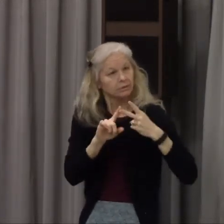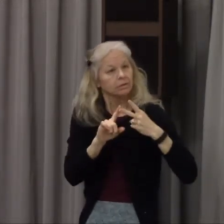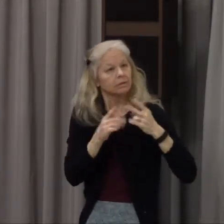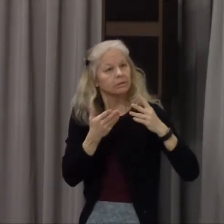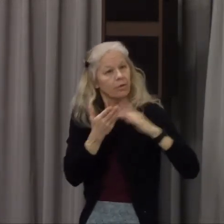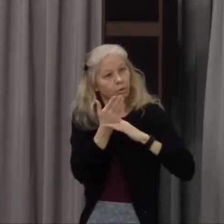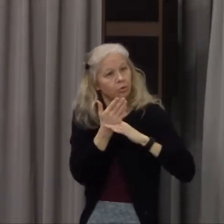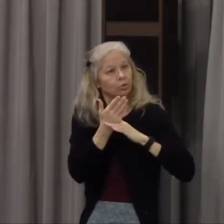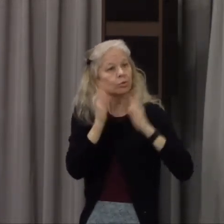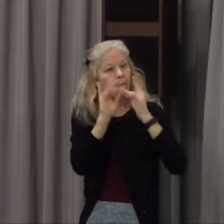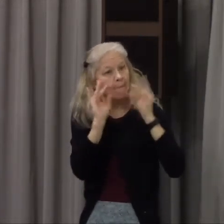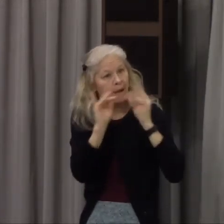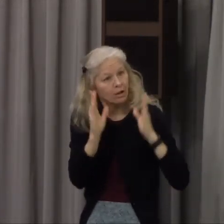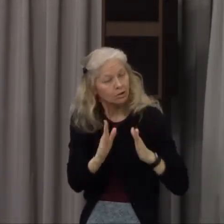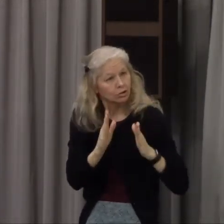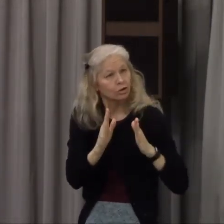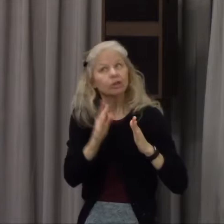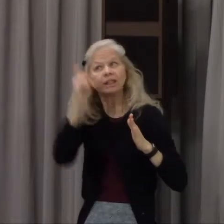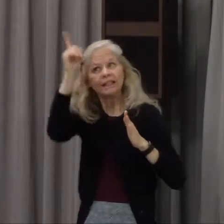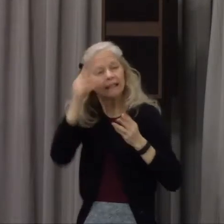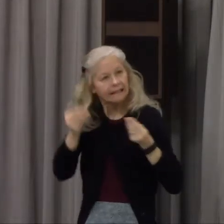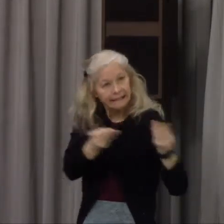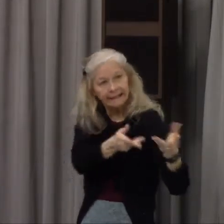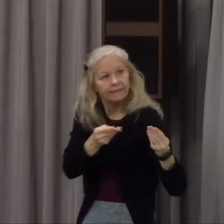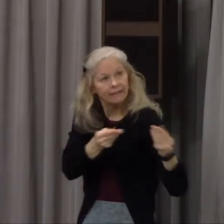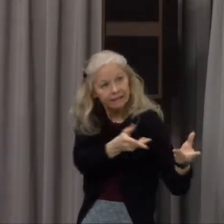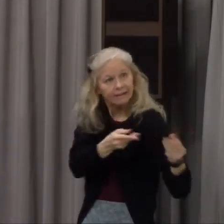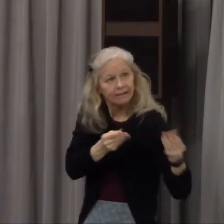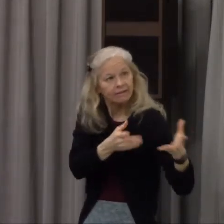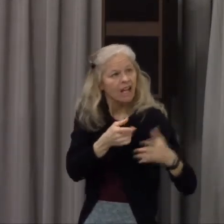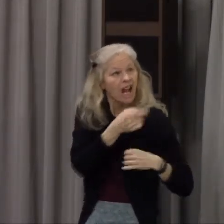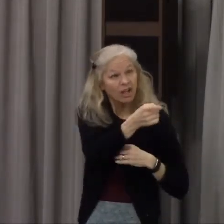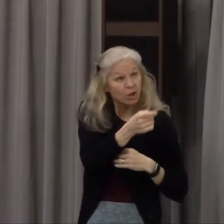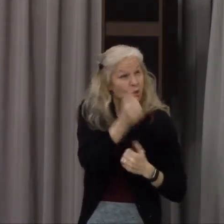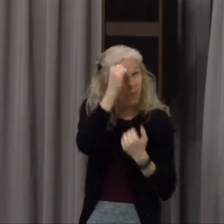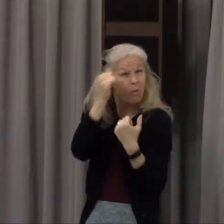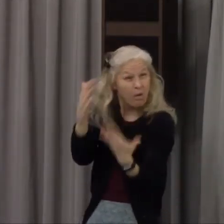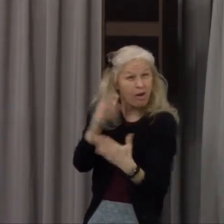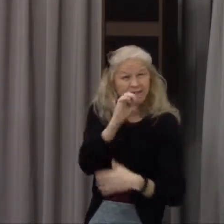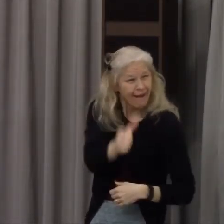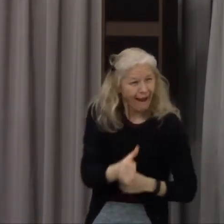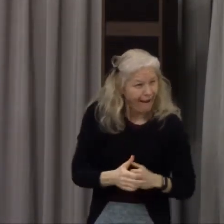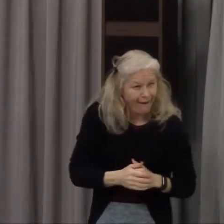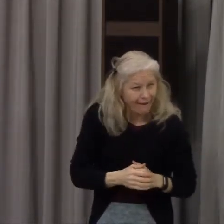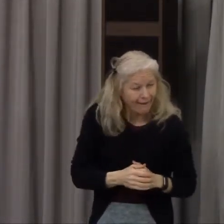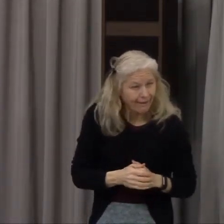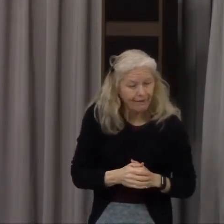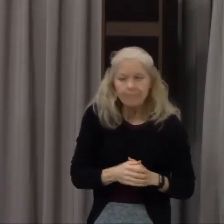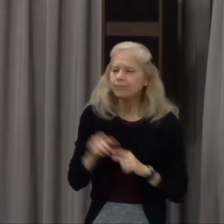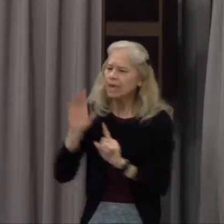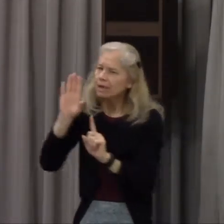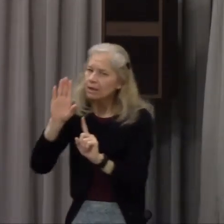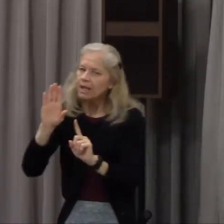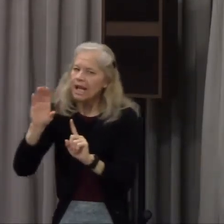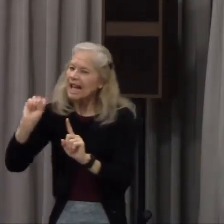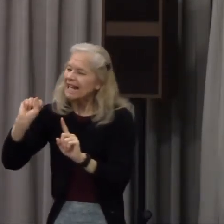nation the law and none of us kept it. By the way, Stephen wasn't saying anything new. He was only preaching to